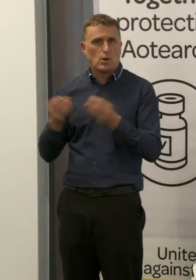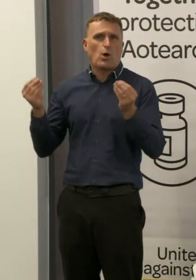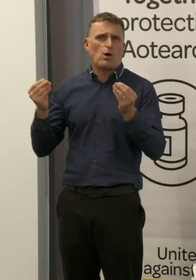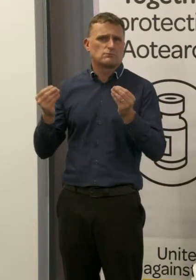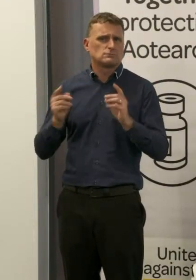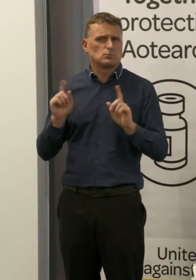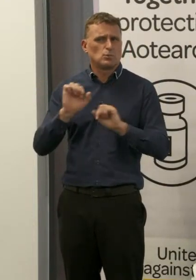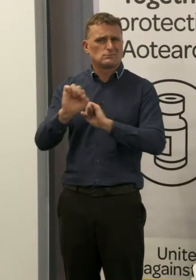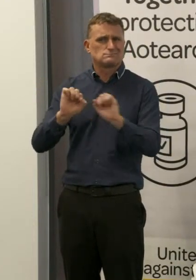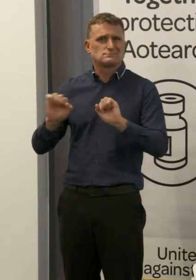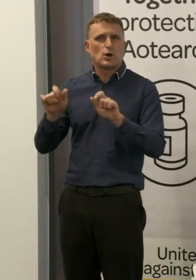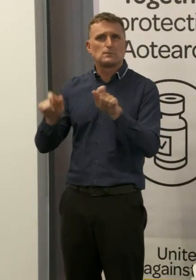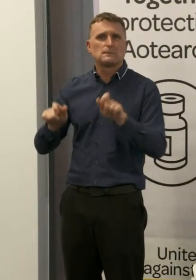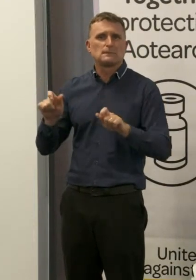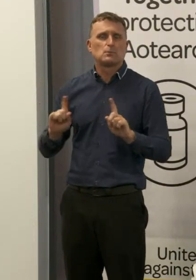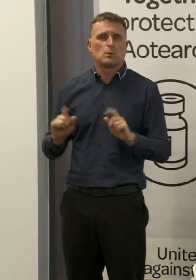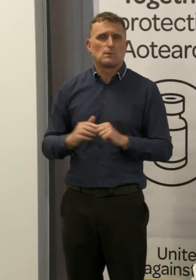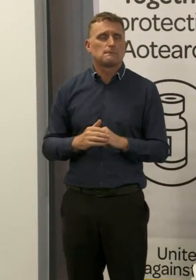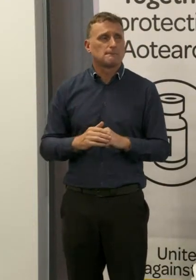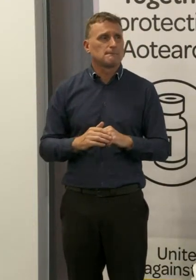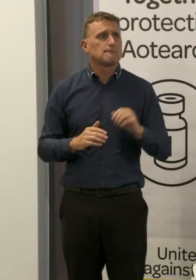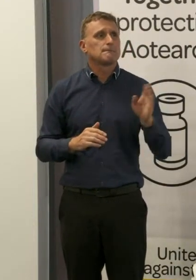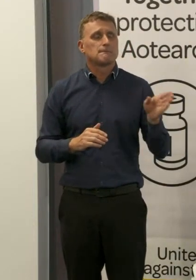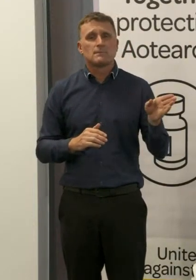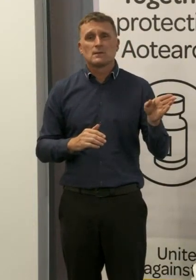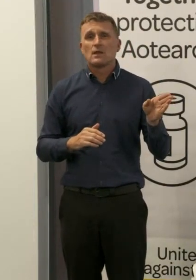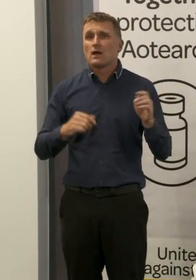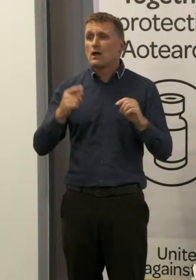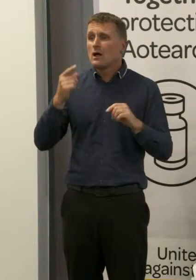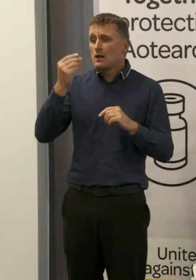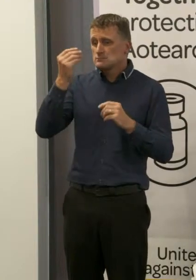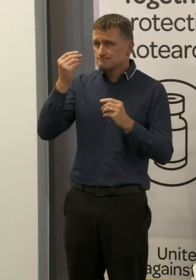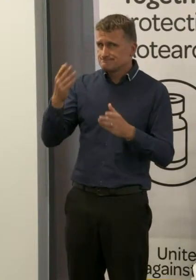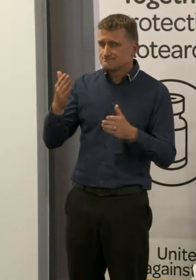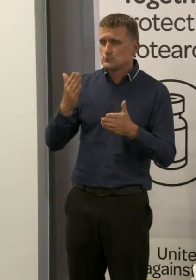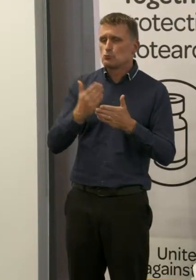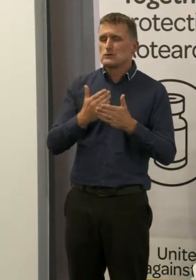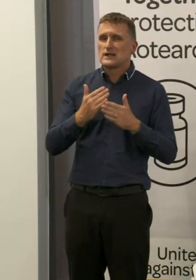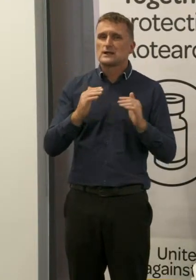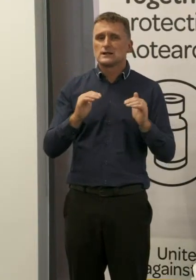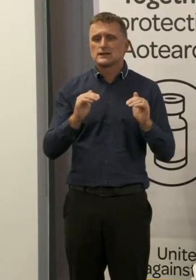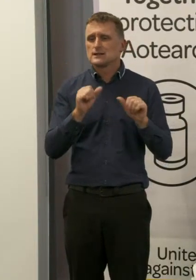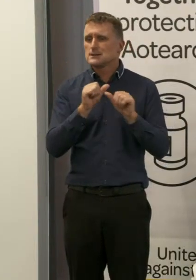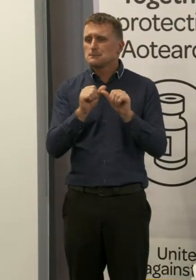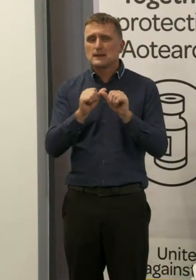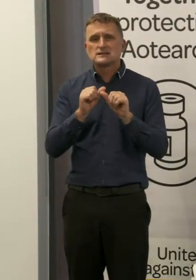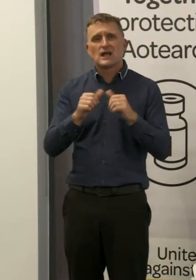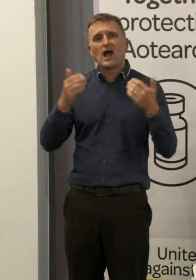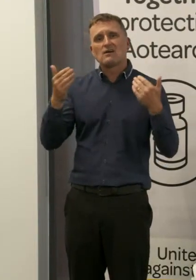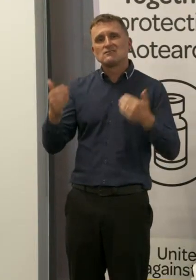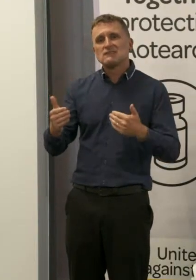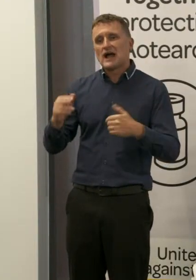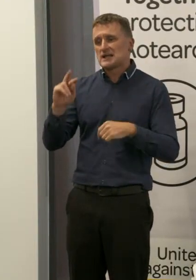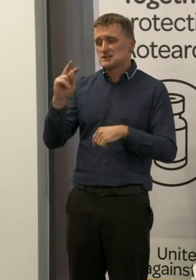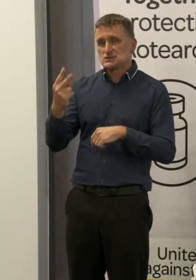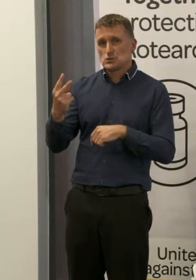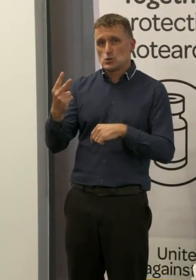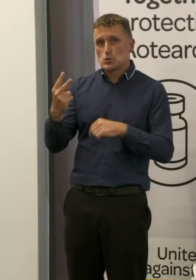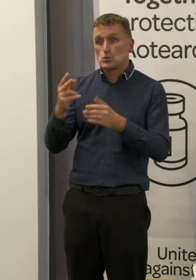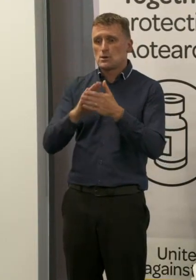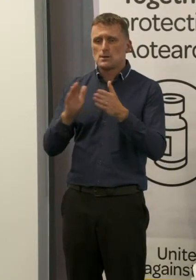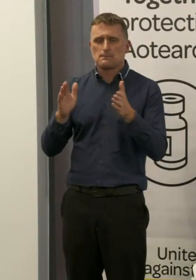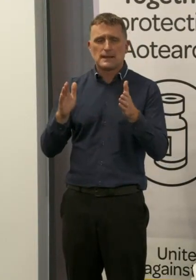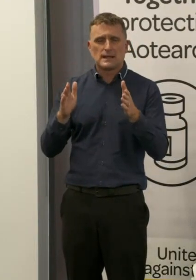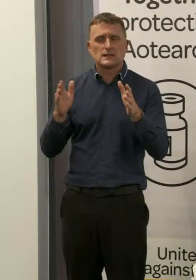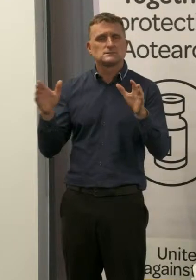is one of the advantages of going to phase 2 is that it will be a much narrower group of people who will be identified as close